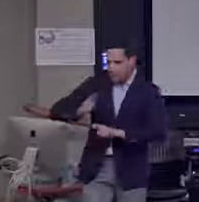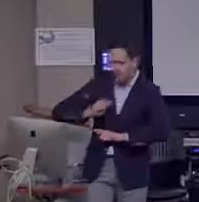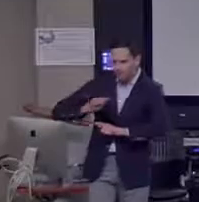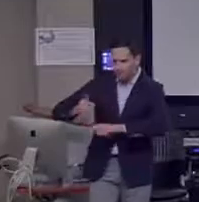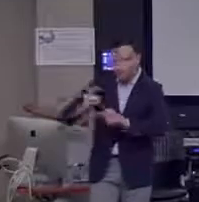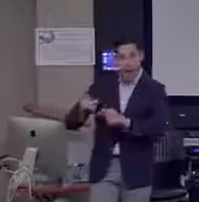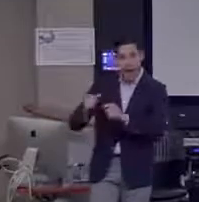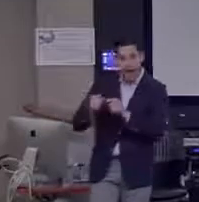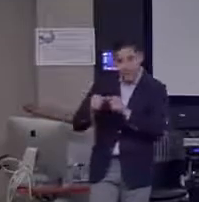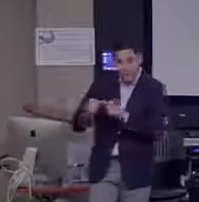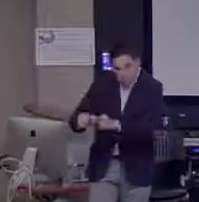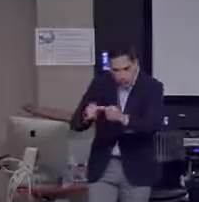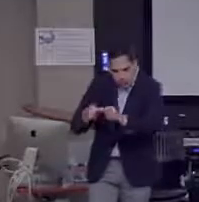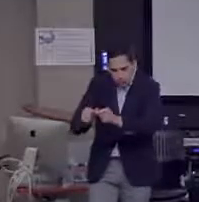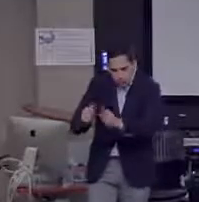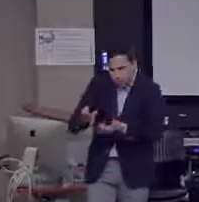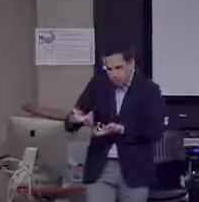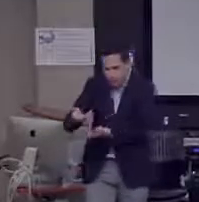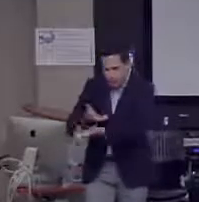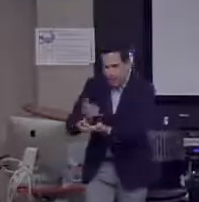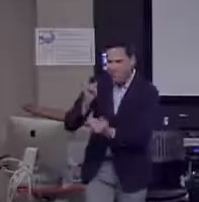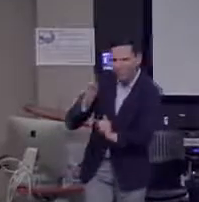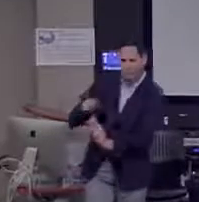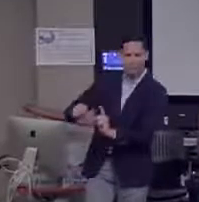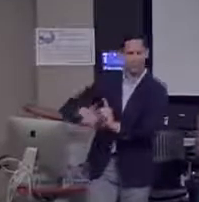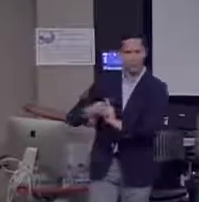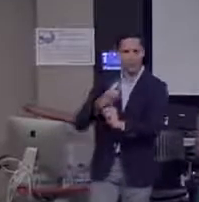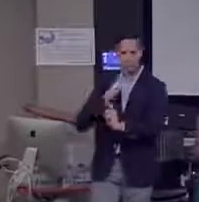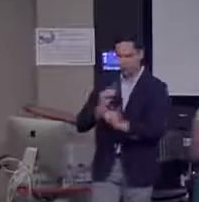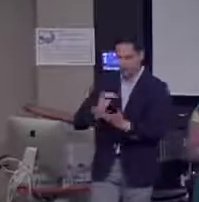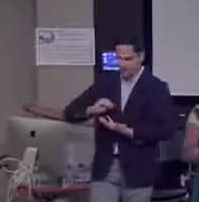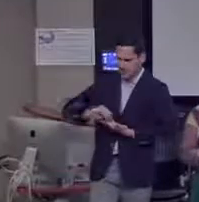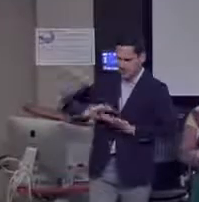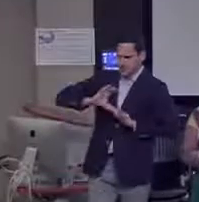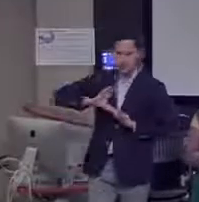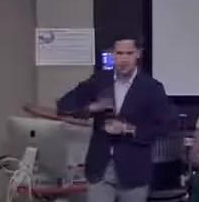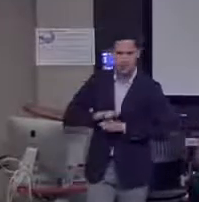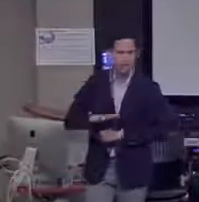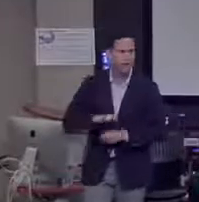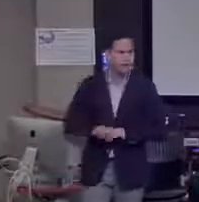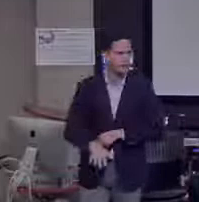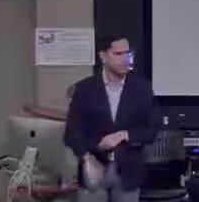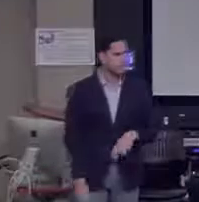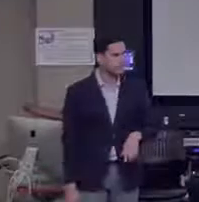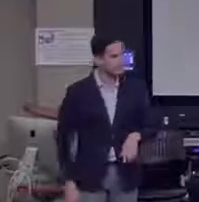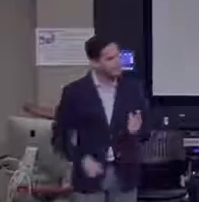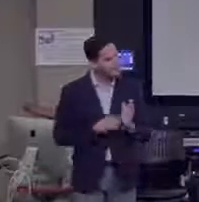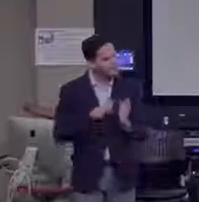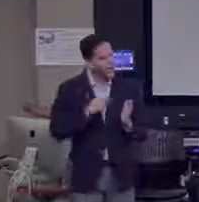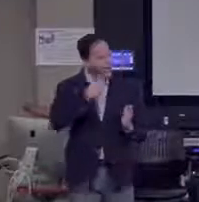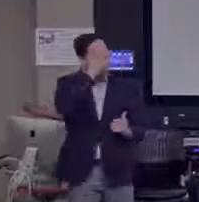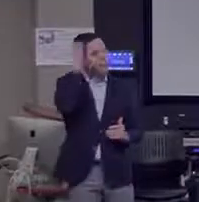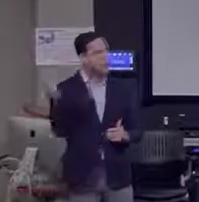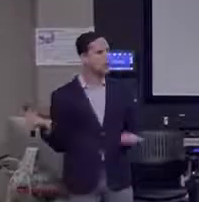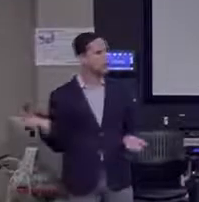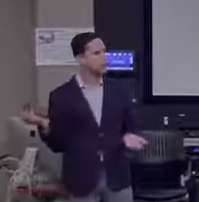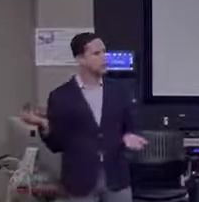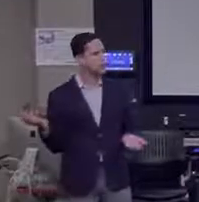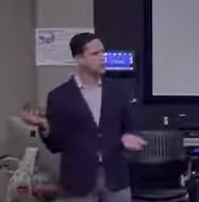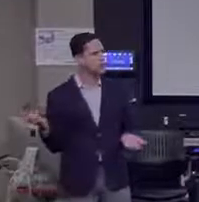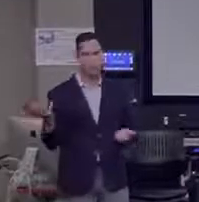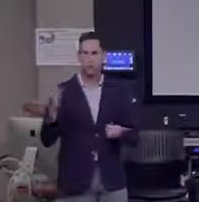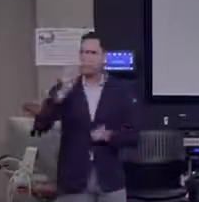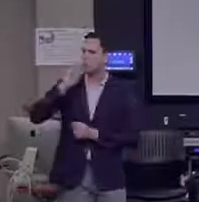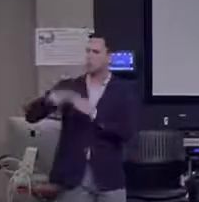when children's language grows. And sometimes that message gets lost in the popular translation, and